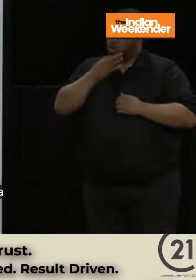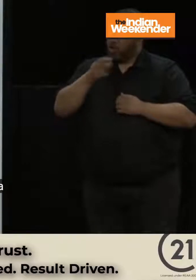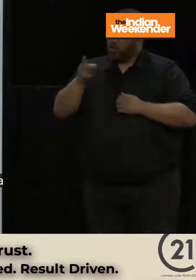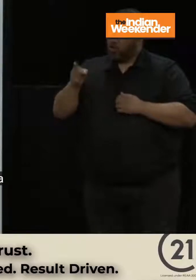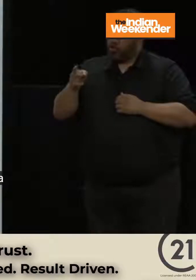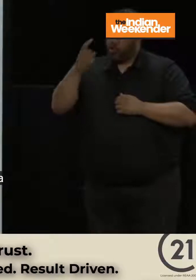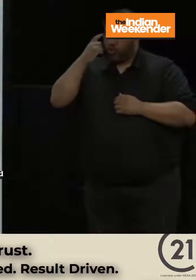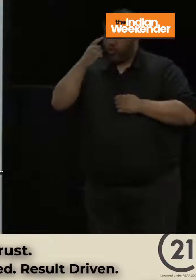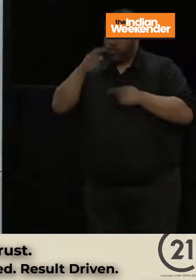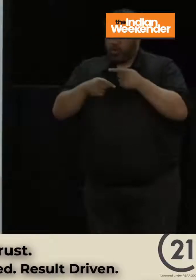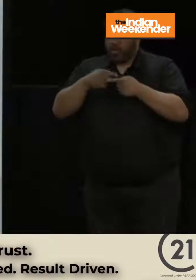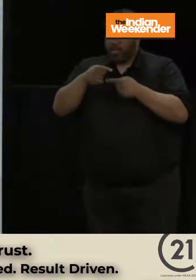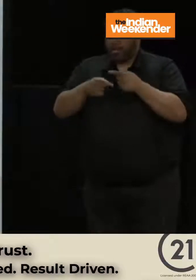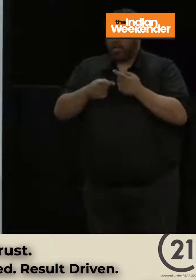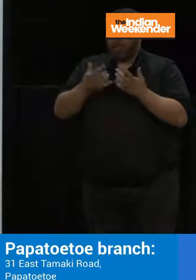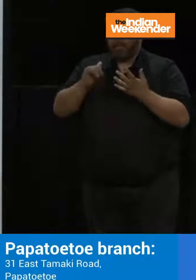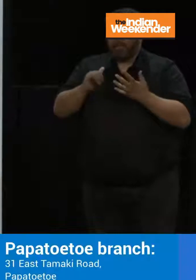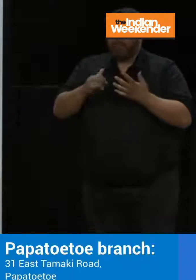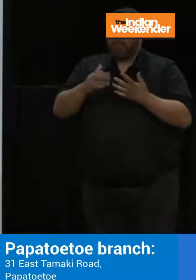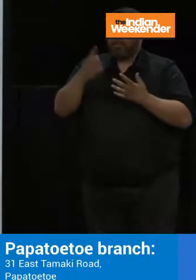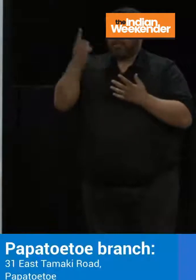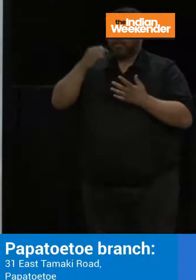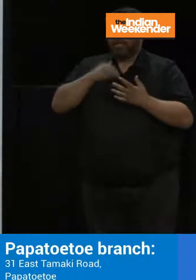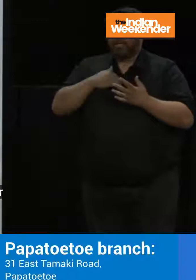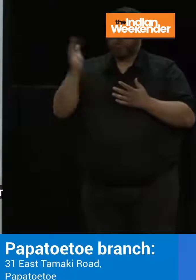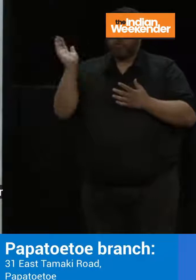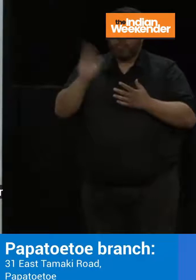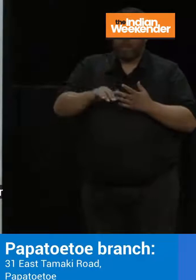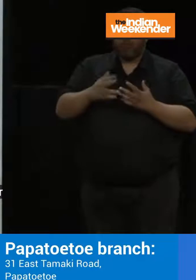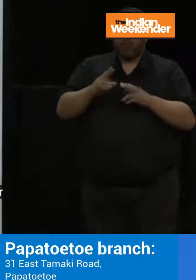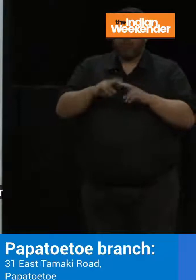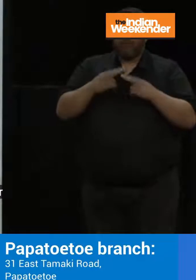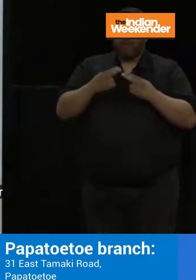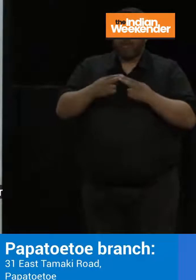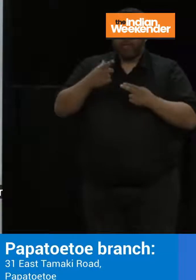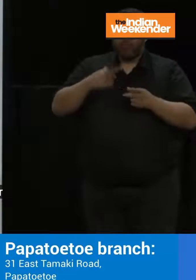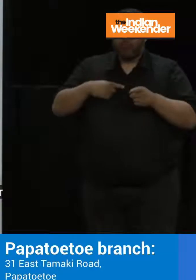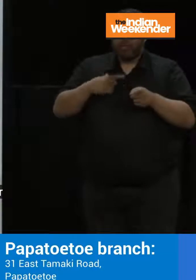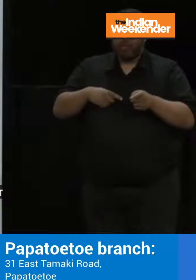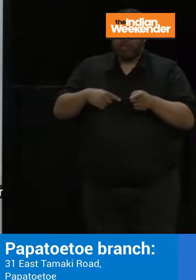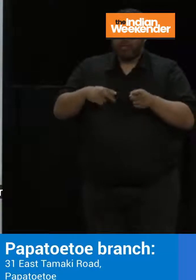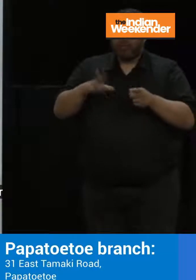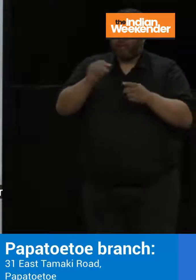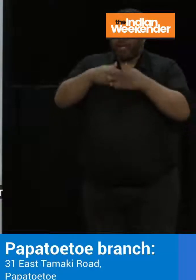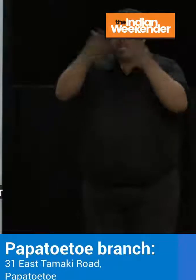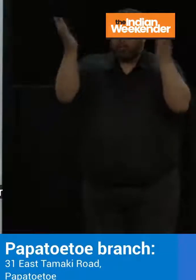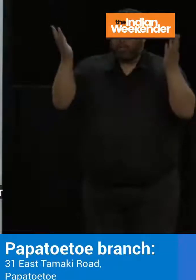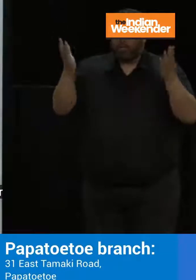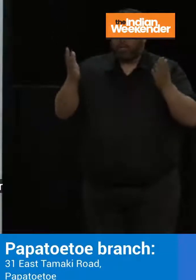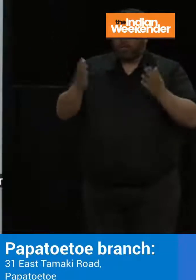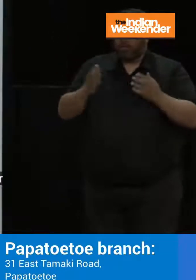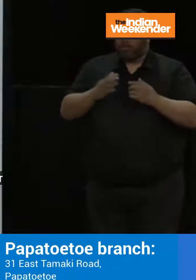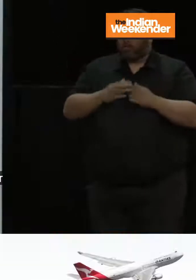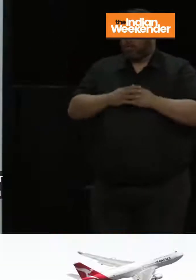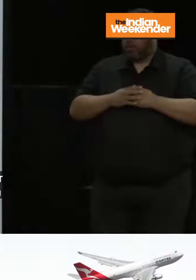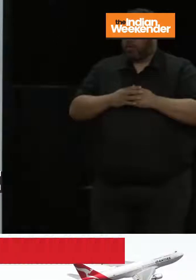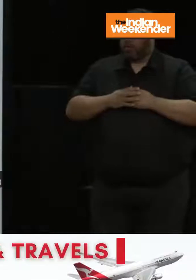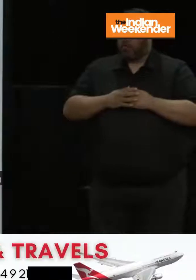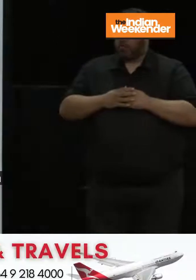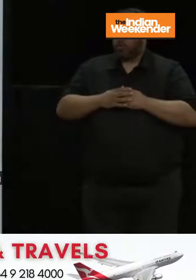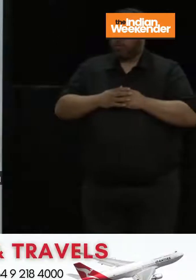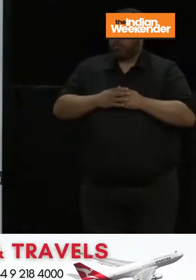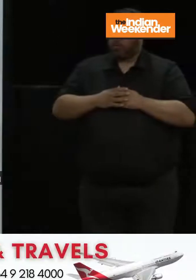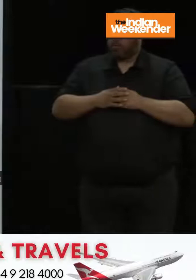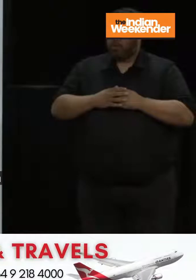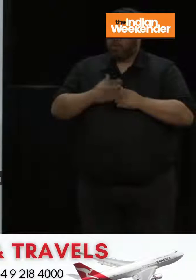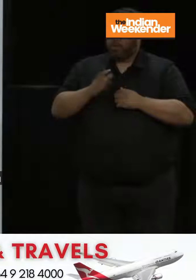I don't know, for example, family reasons? In the first instance, like relatives who aren't New Zealanders, but rather than going for the blanket country